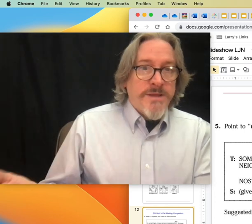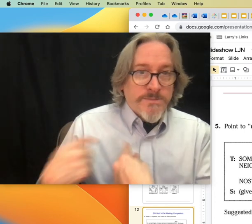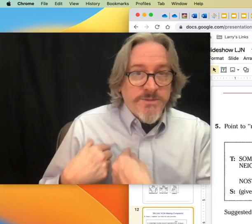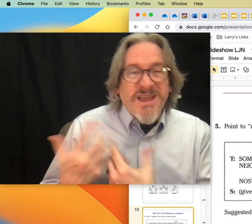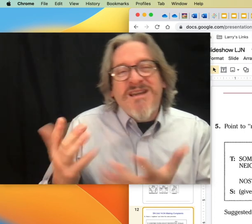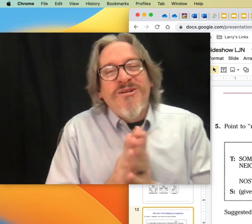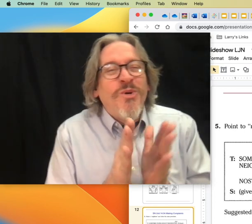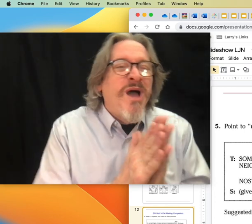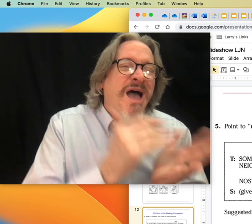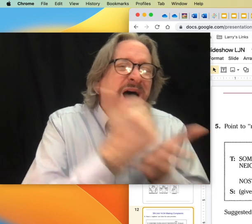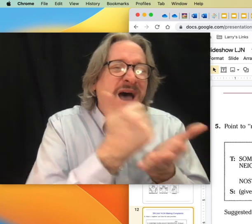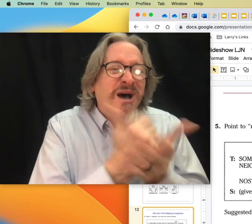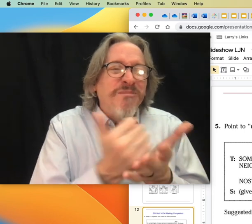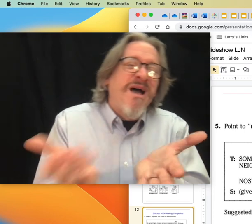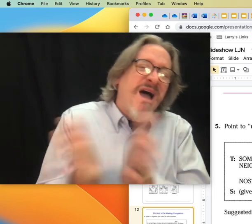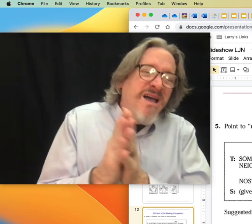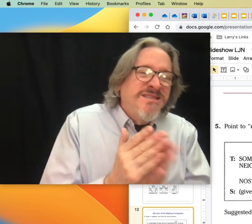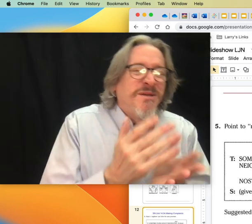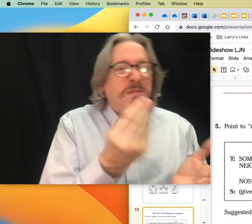Always coming up to me.